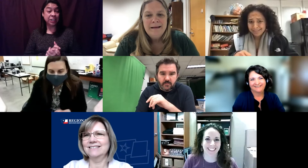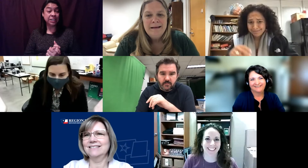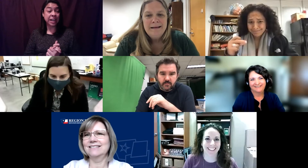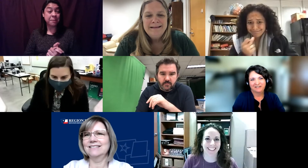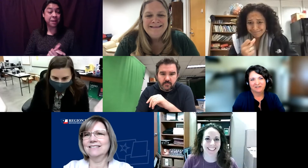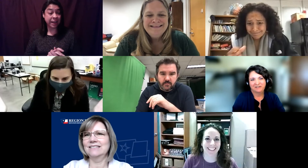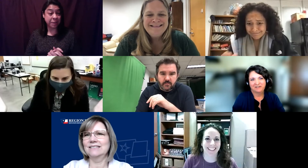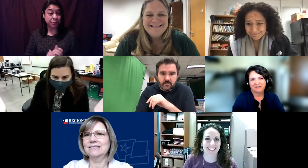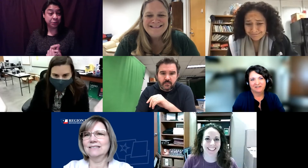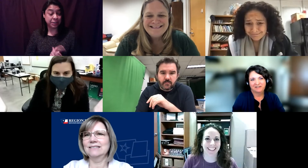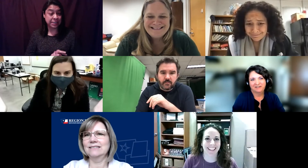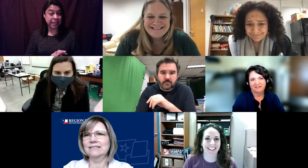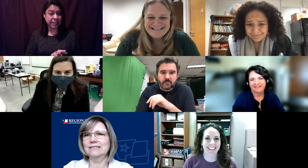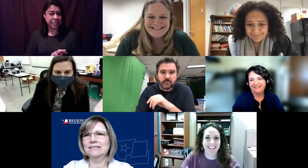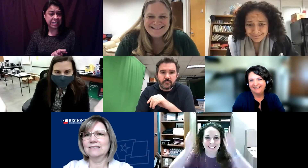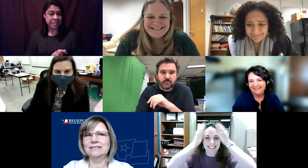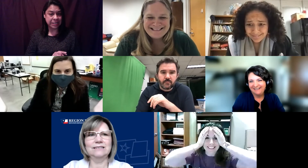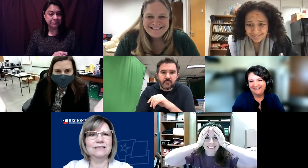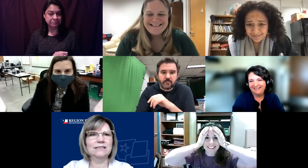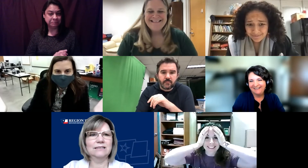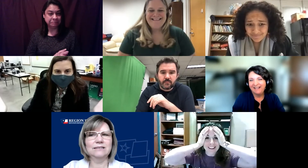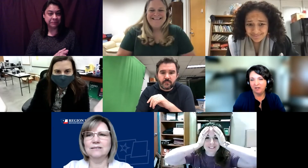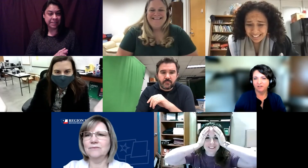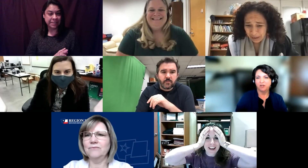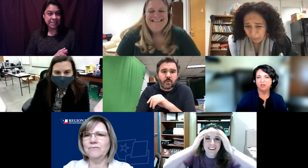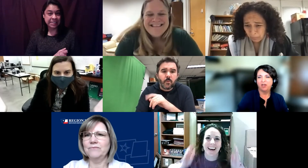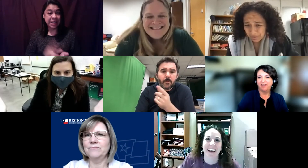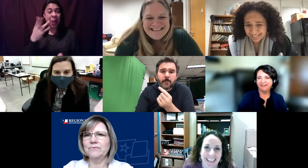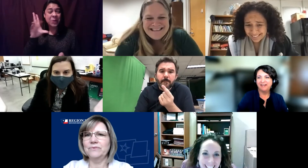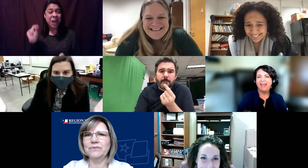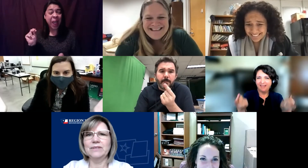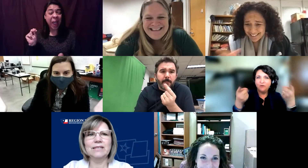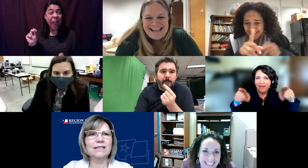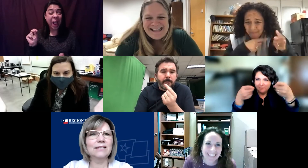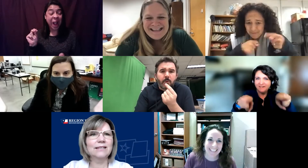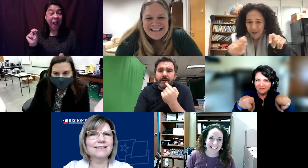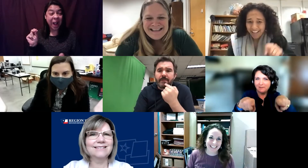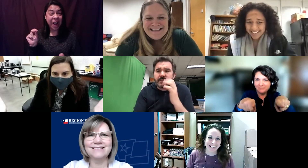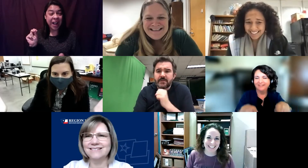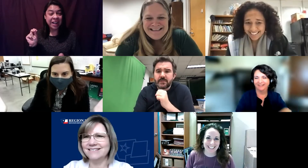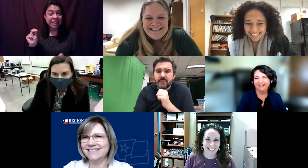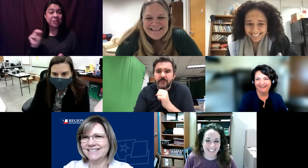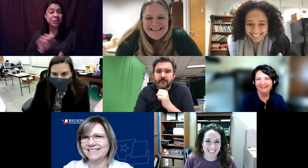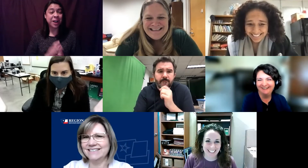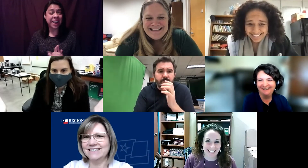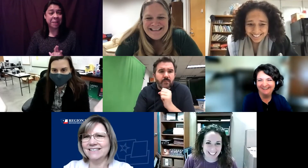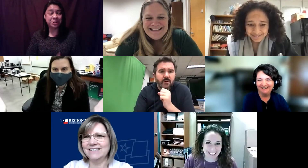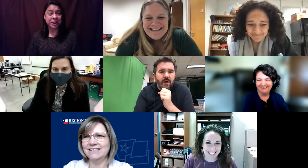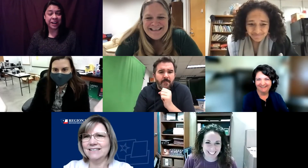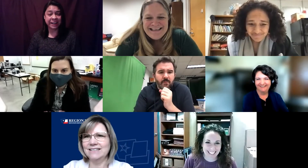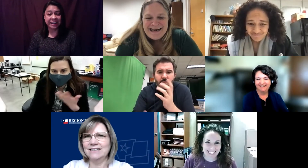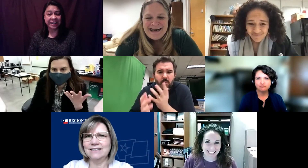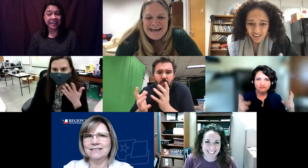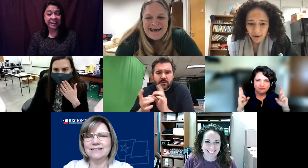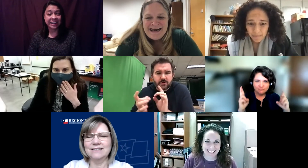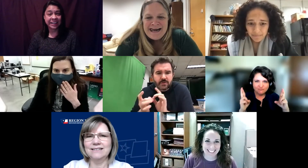It looks like I'm not able to, Donna saying. Oh, no. Let me try. I'm gonna